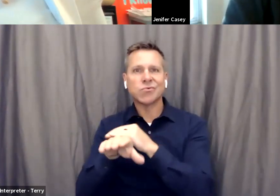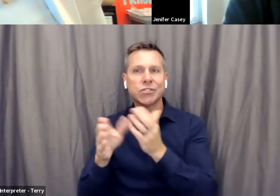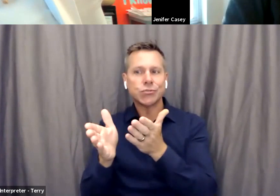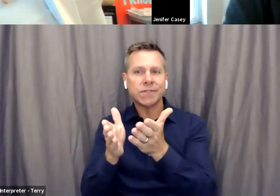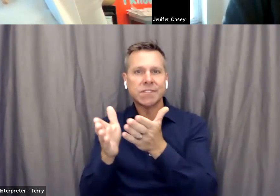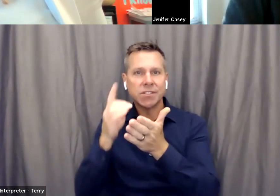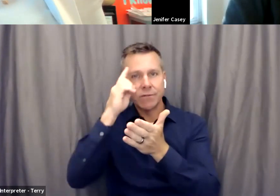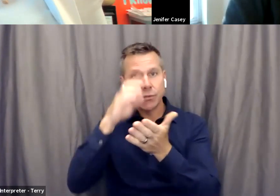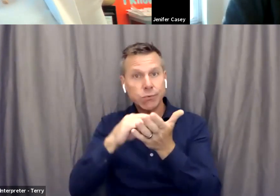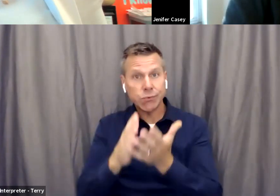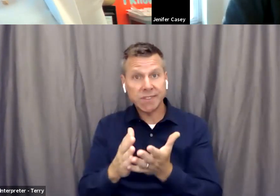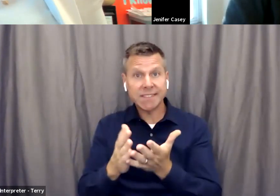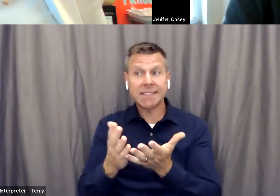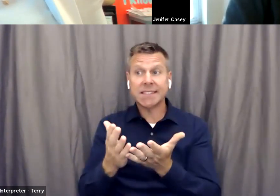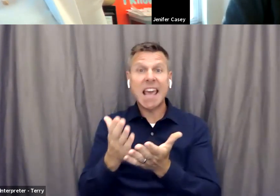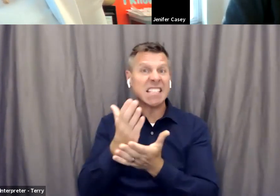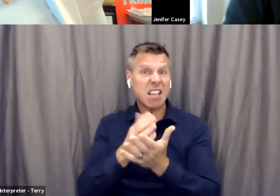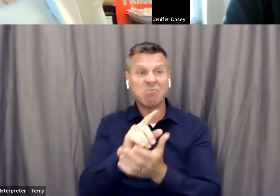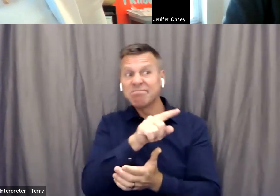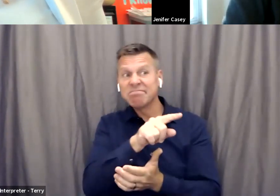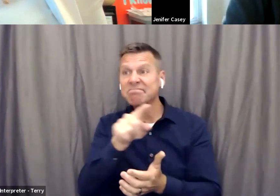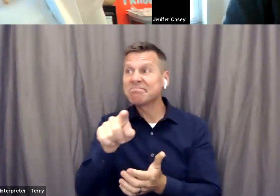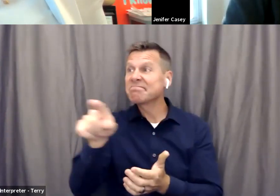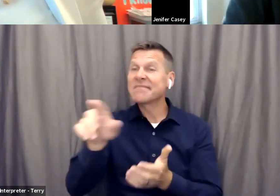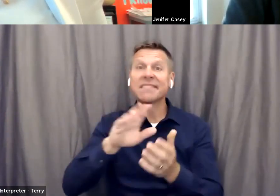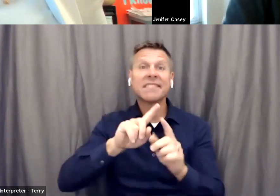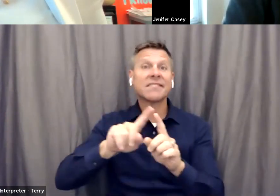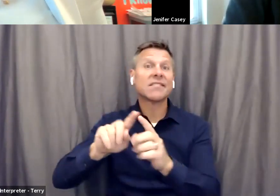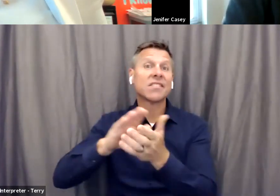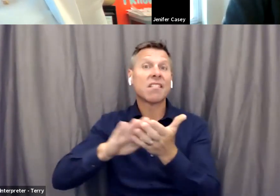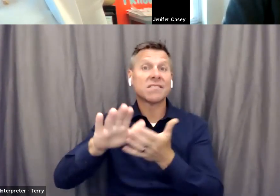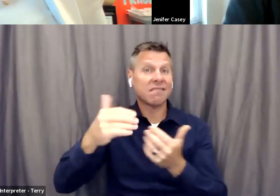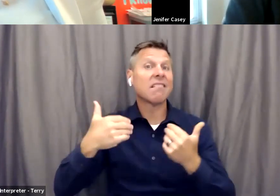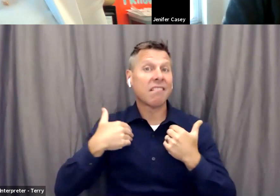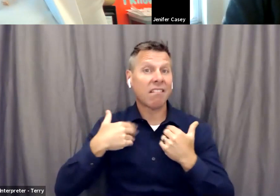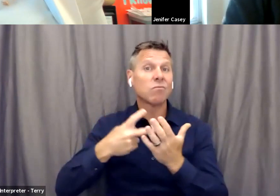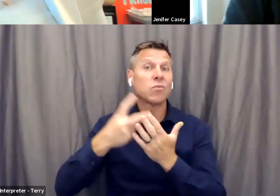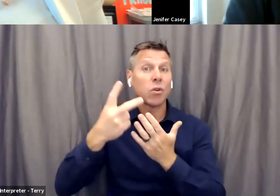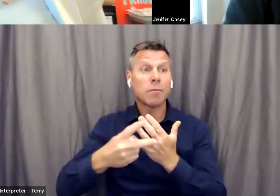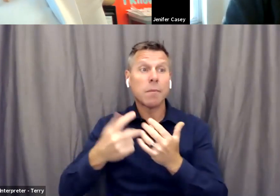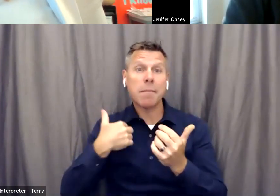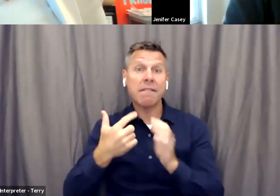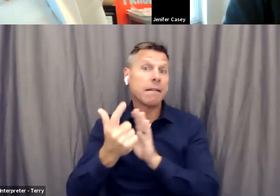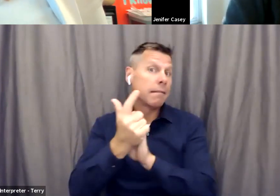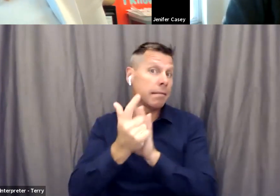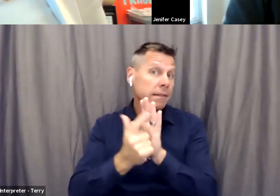students at some of the colleges that provide them with legal services.